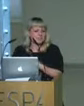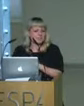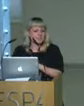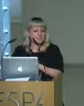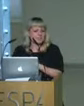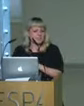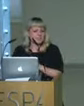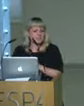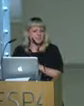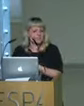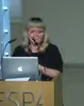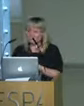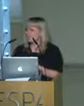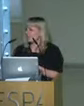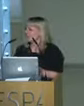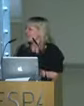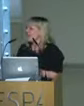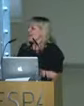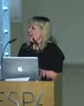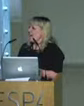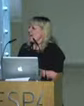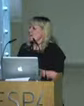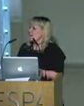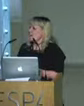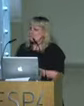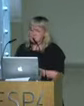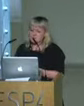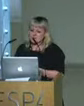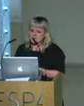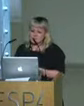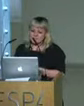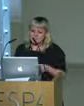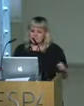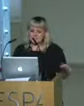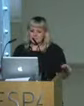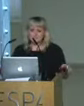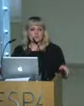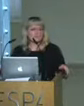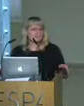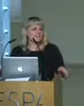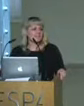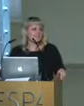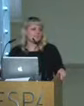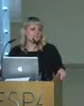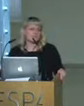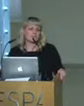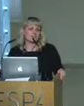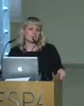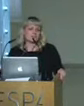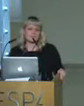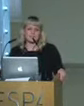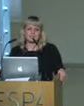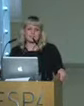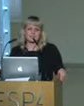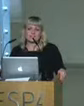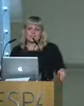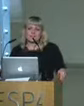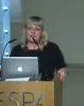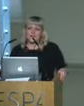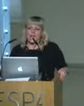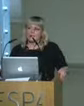in Bristol, I'm pretty sure they are, David, yep. And they did an experiment a few years ago called the Extended Theatre